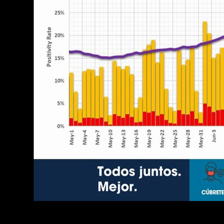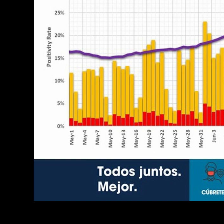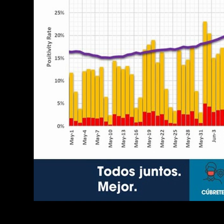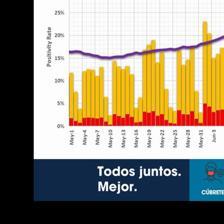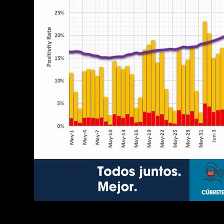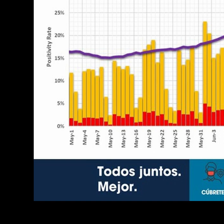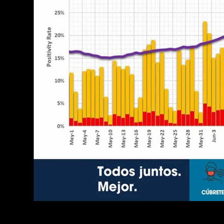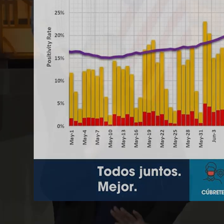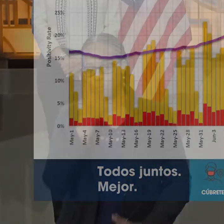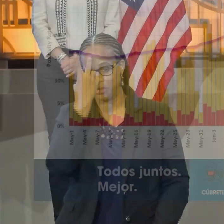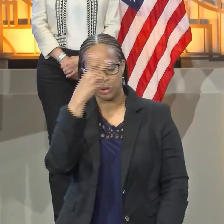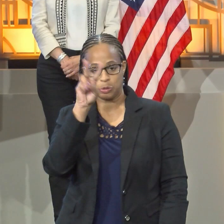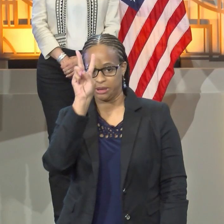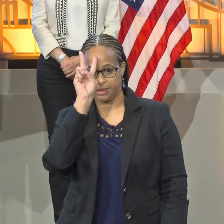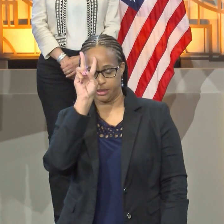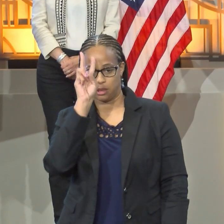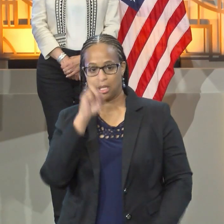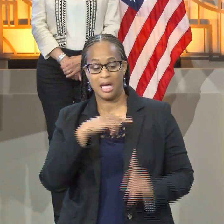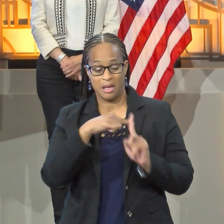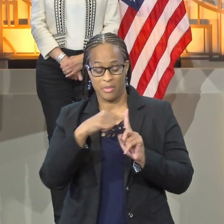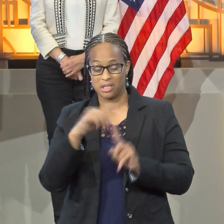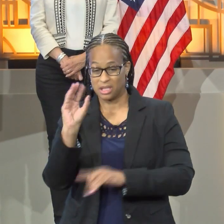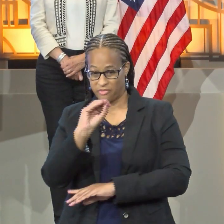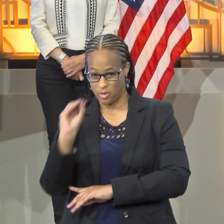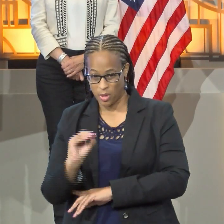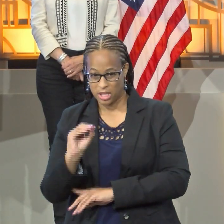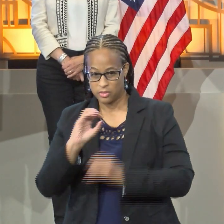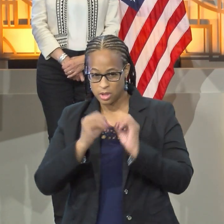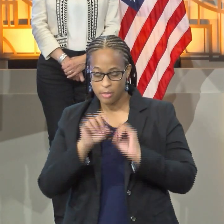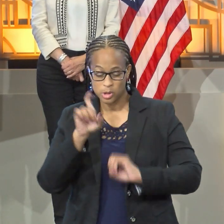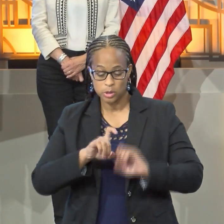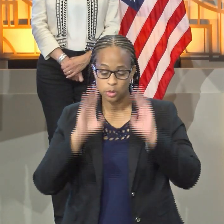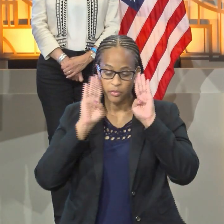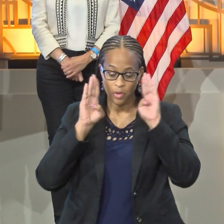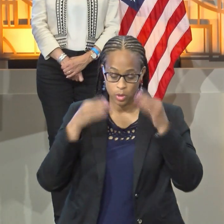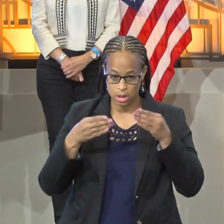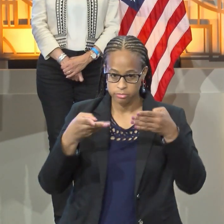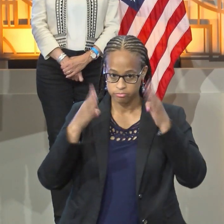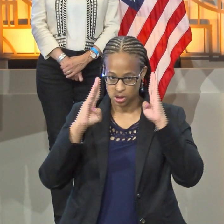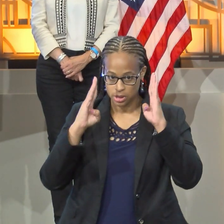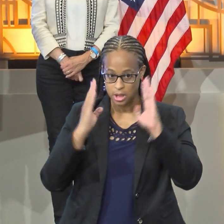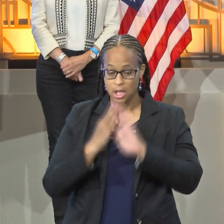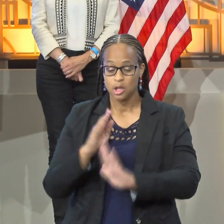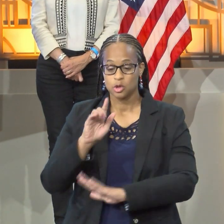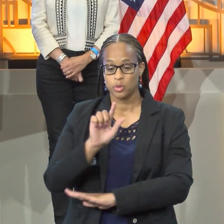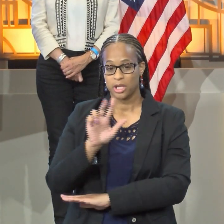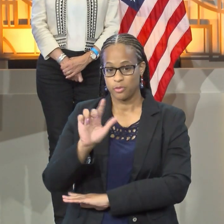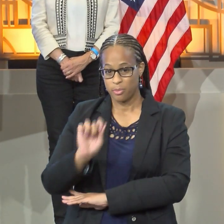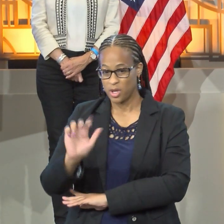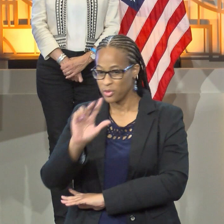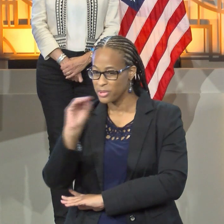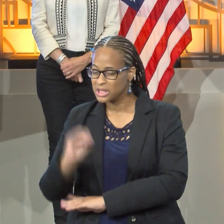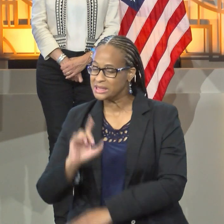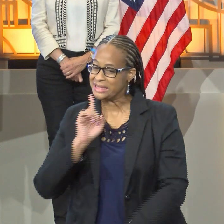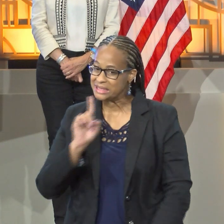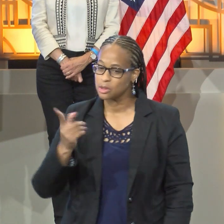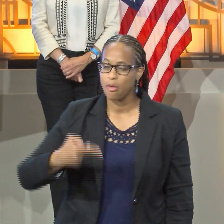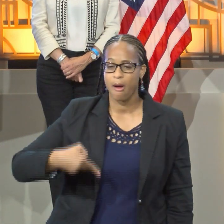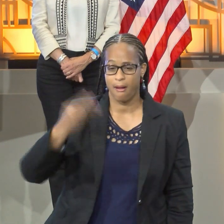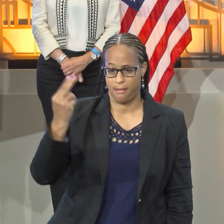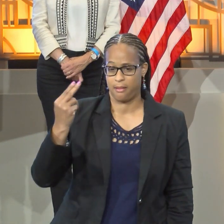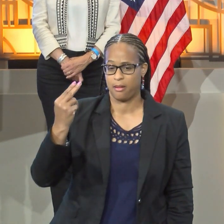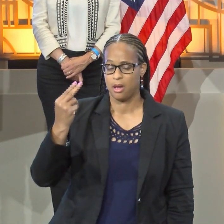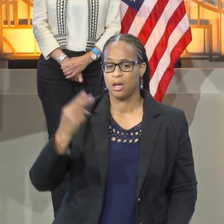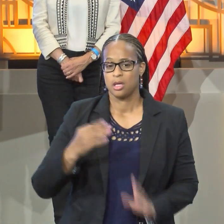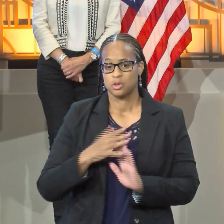so don't be misled by that. The positivity rate is the number that you need to focus on, which is still 23.3%, which is extremely high. So it